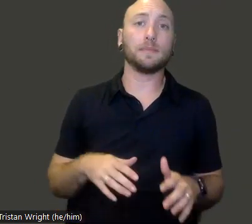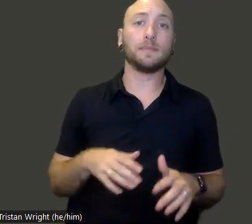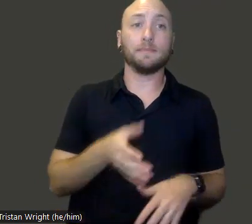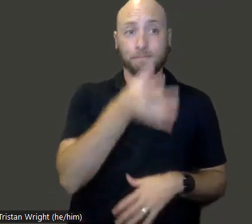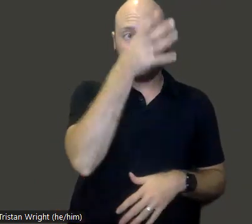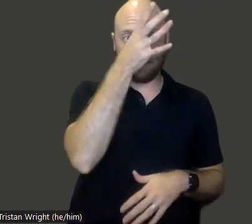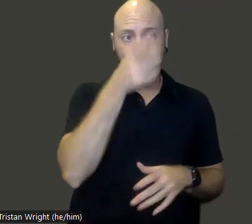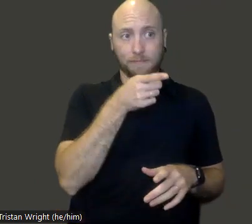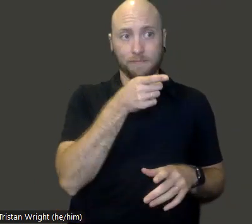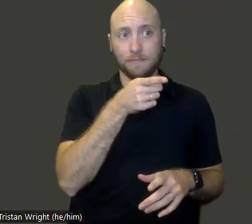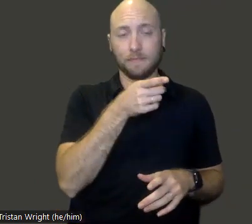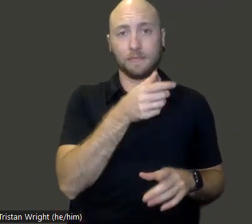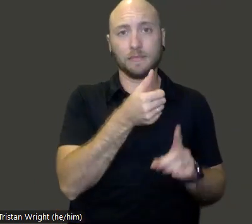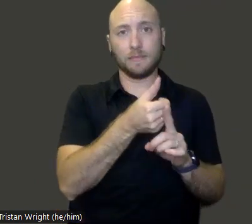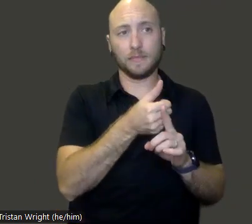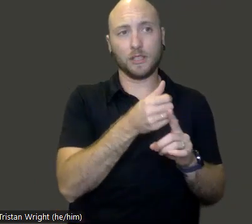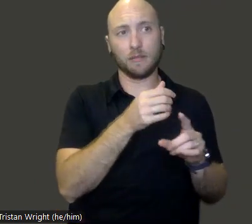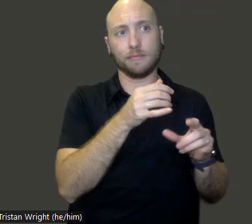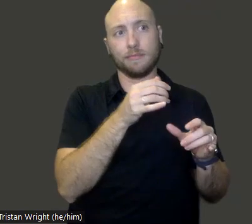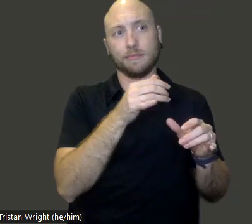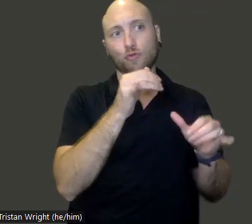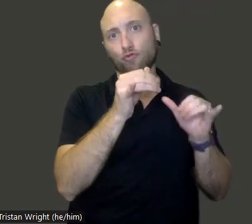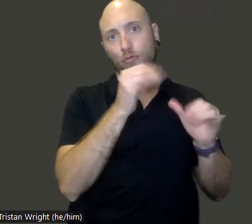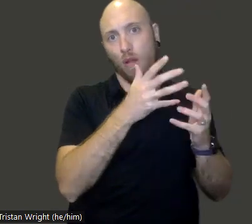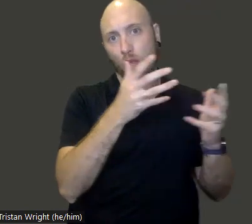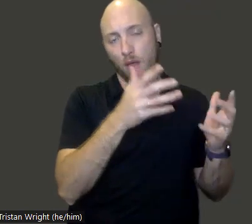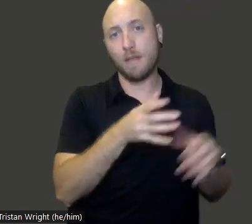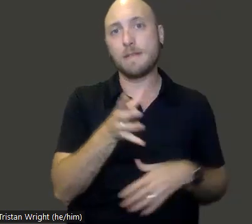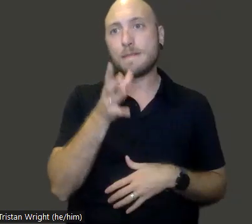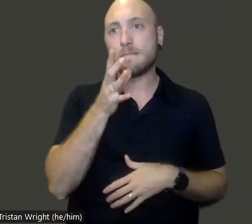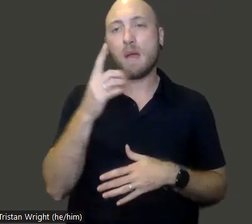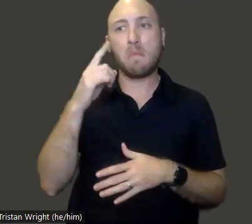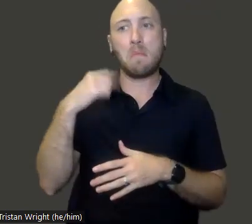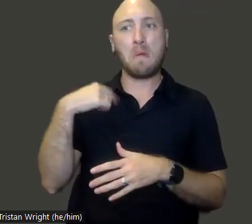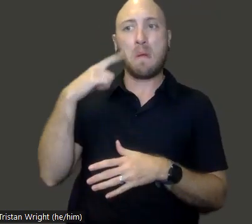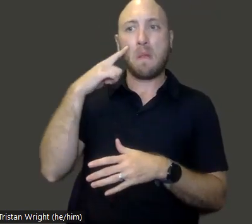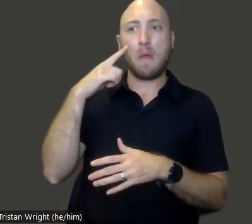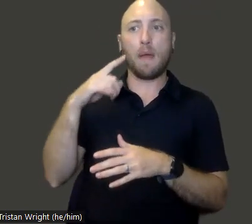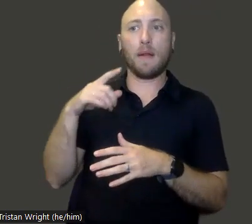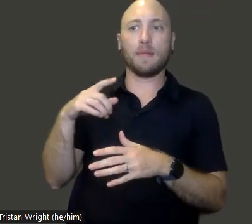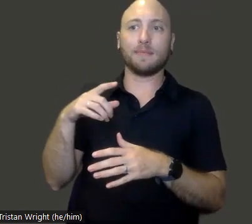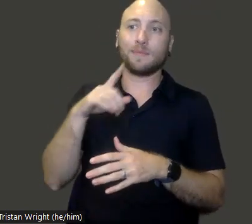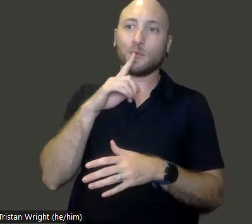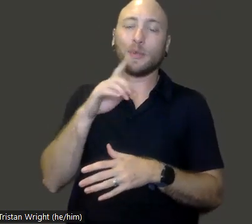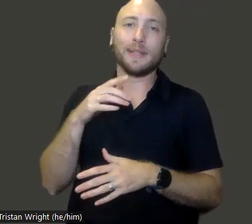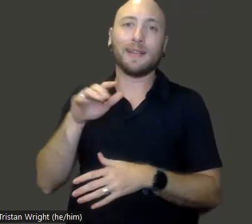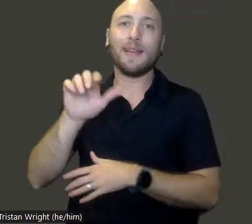was was the drinker, and my mom was what I guess I would refer to as an untreated Al-Anon.